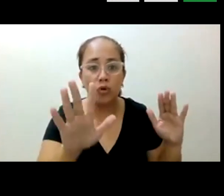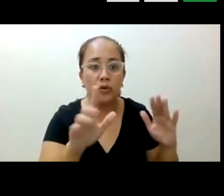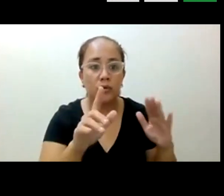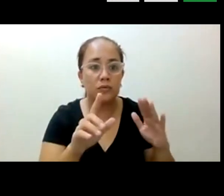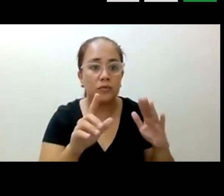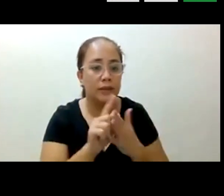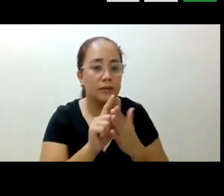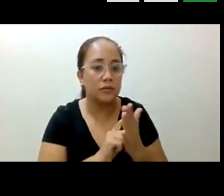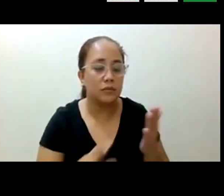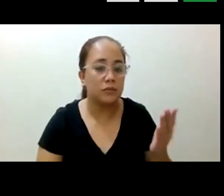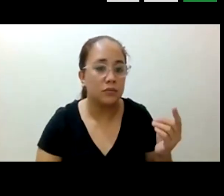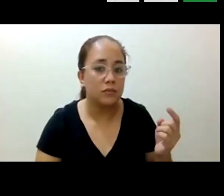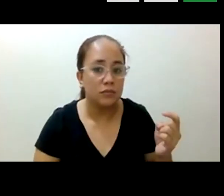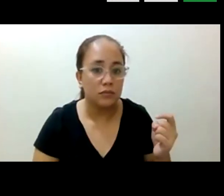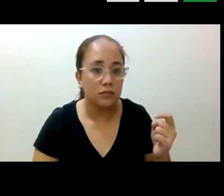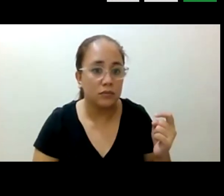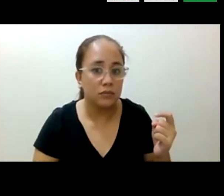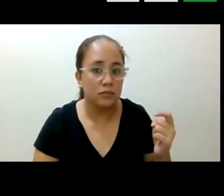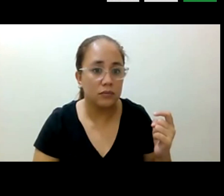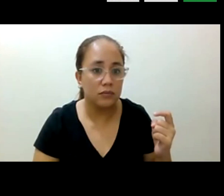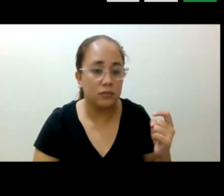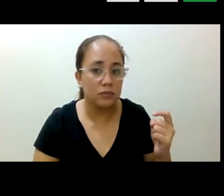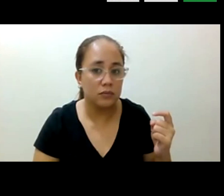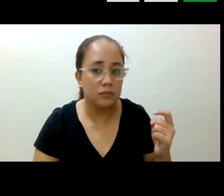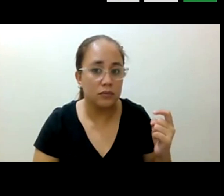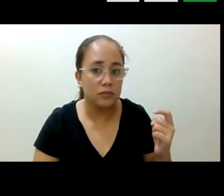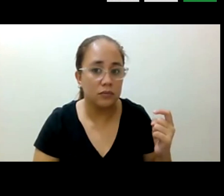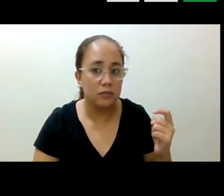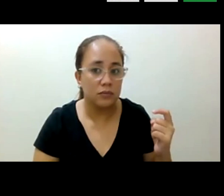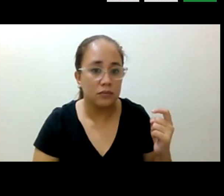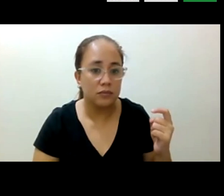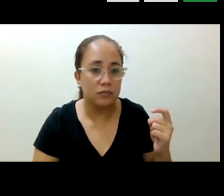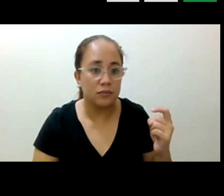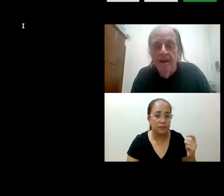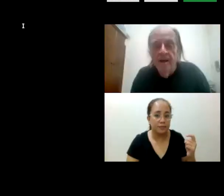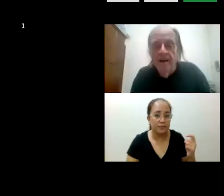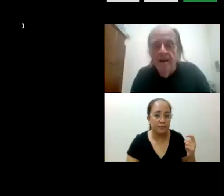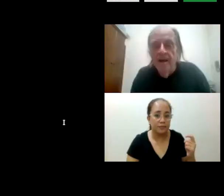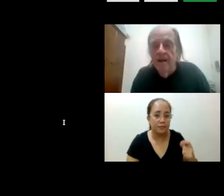Whoops. I'm not sharing that screen with you all. Sorry.